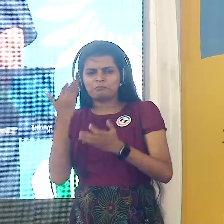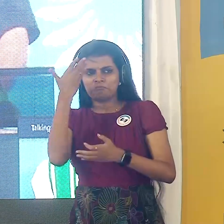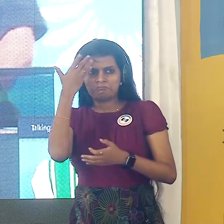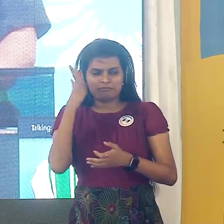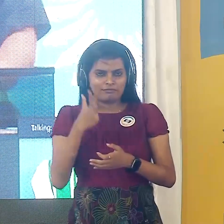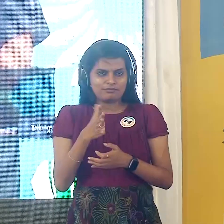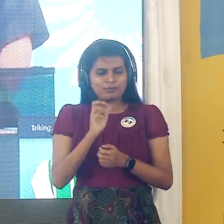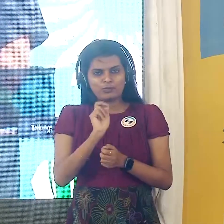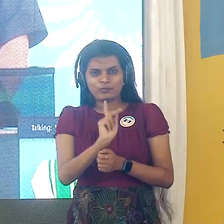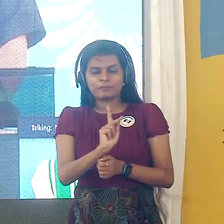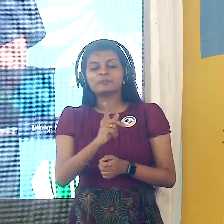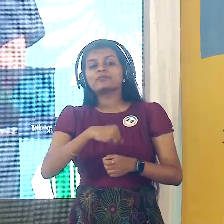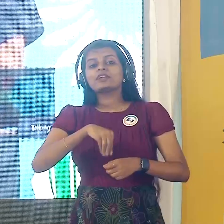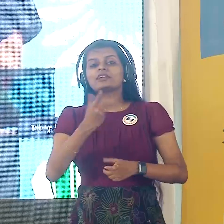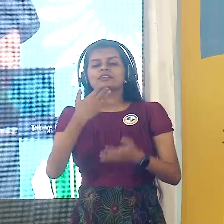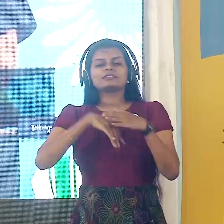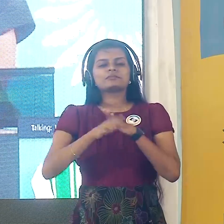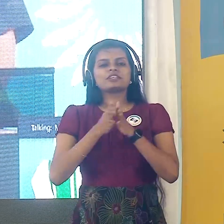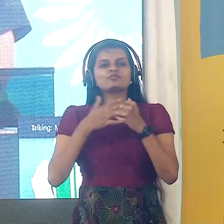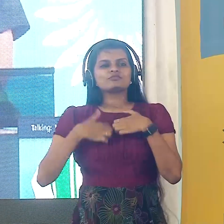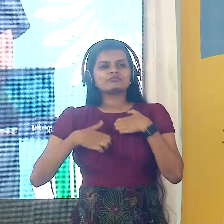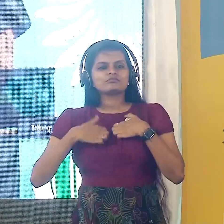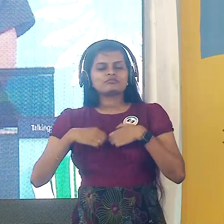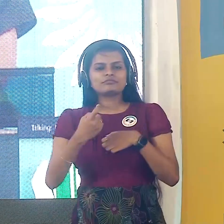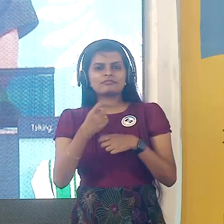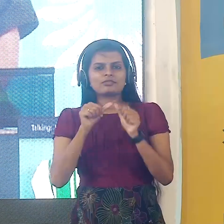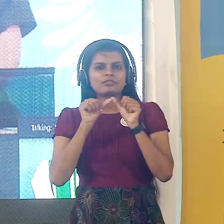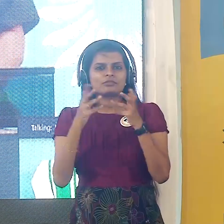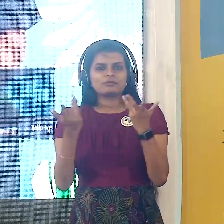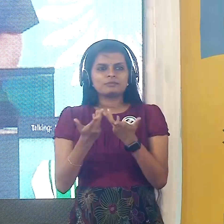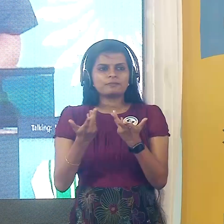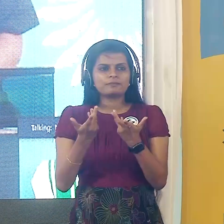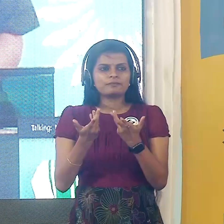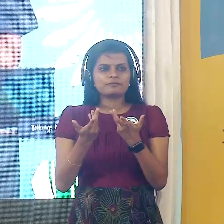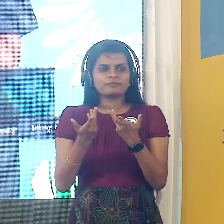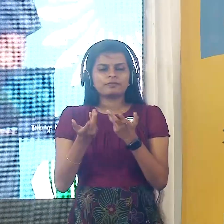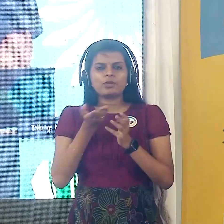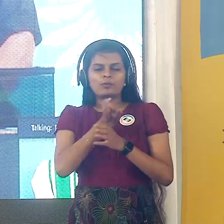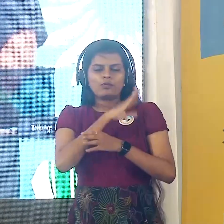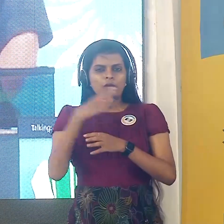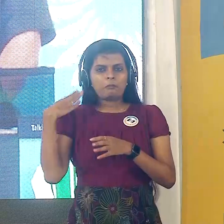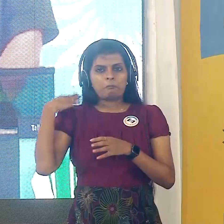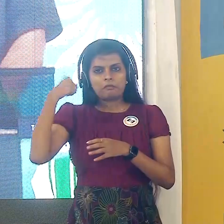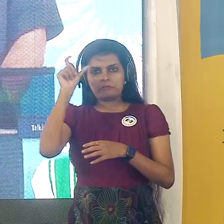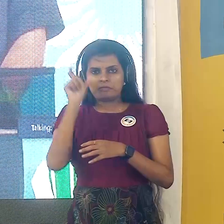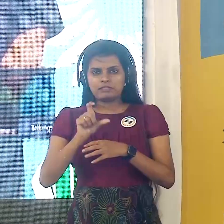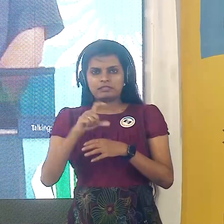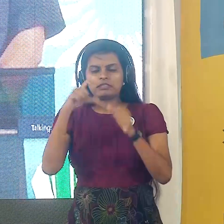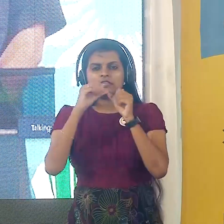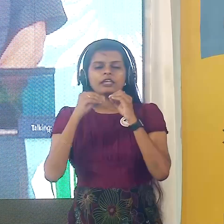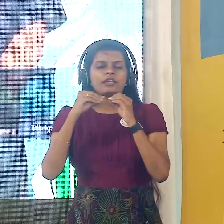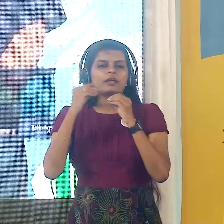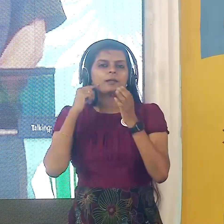there. We don't, and a very interesting remark by a former minister of the cabinet was